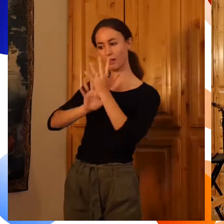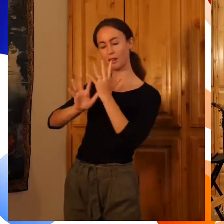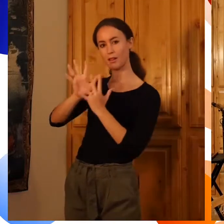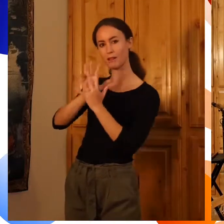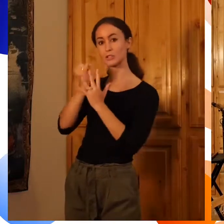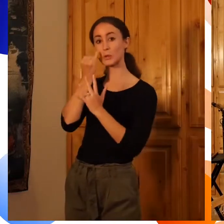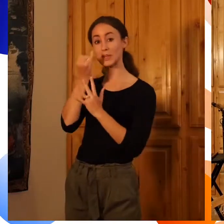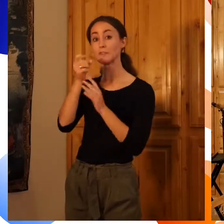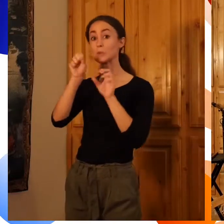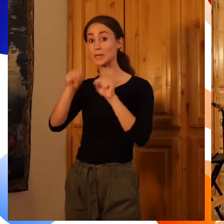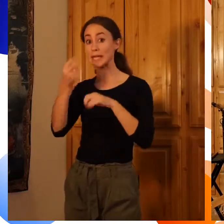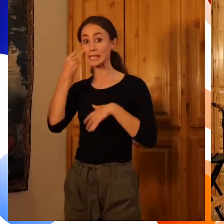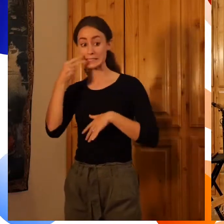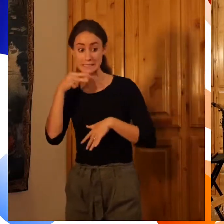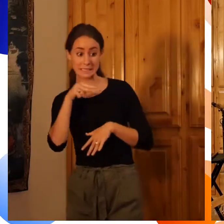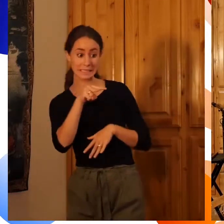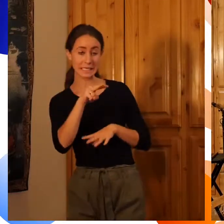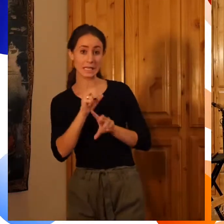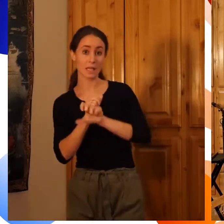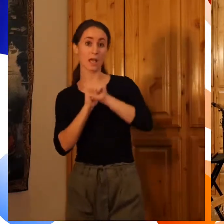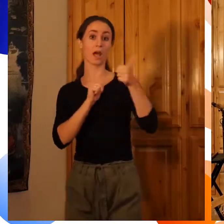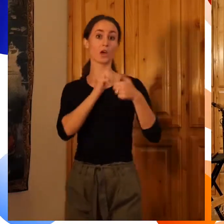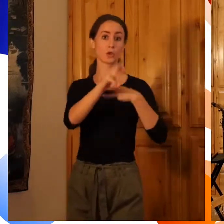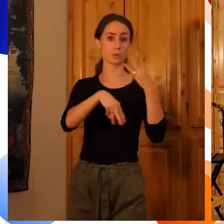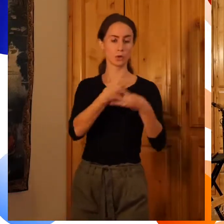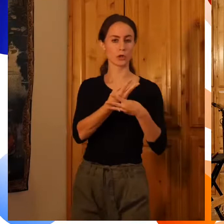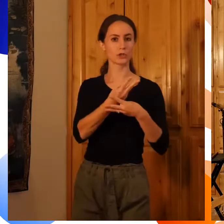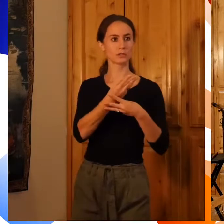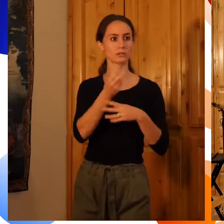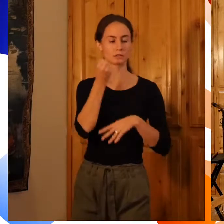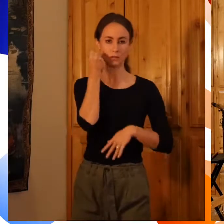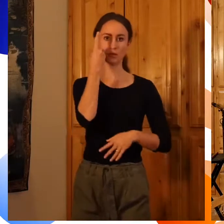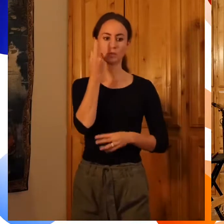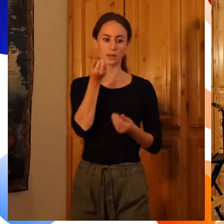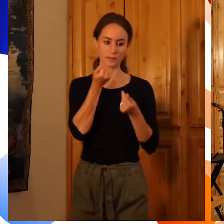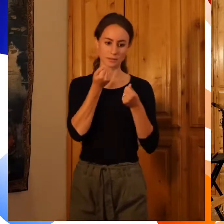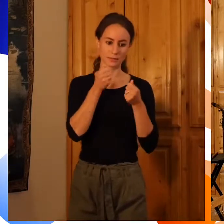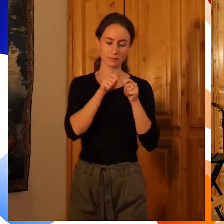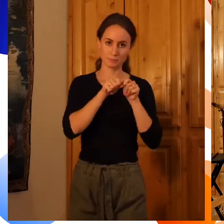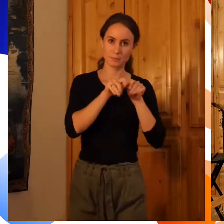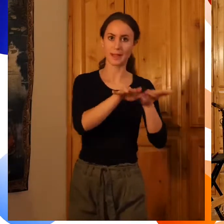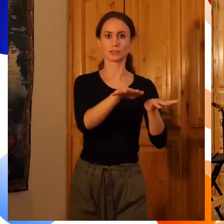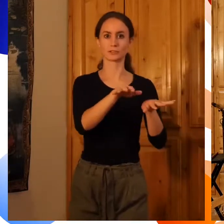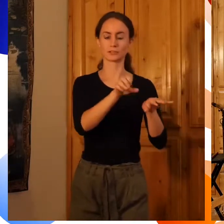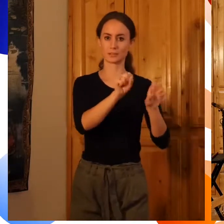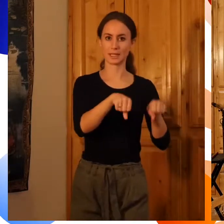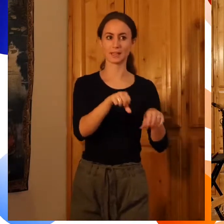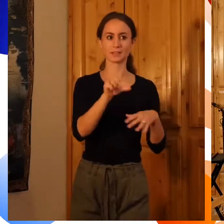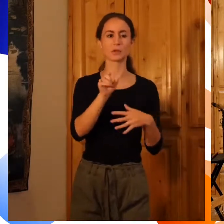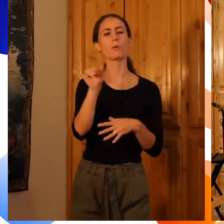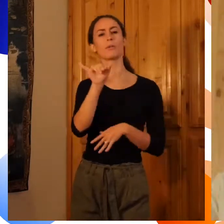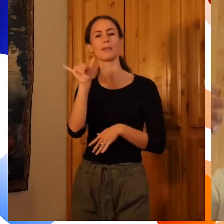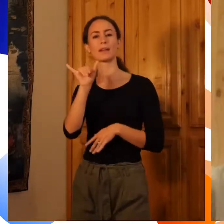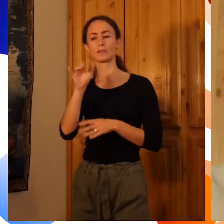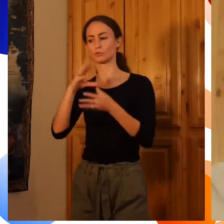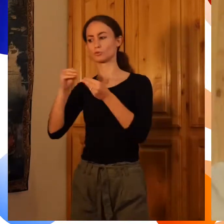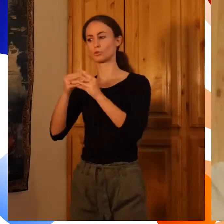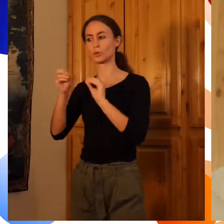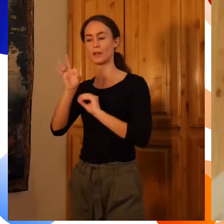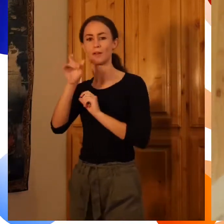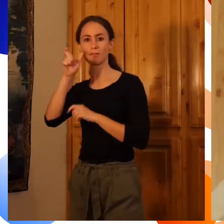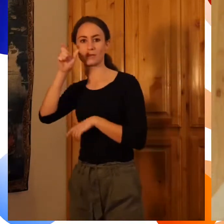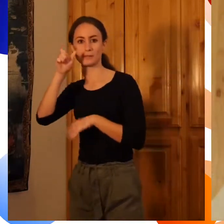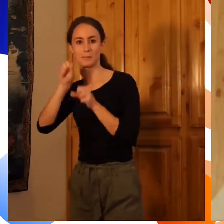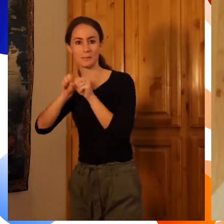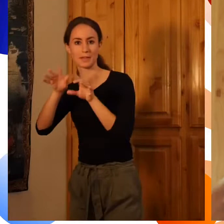you. Like the magic spectacles that could see that into could the see other through world. It. And so, it like I said, it exists coincides with